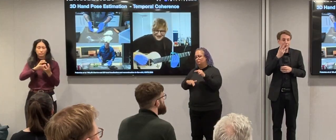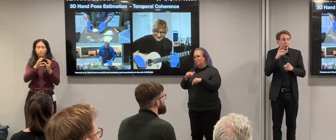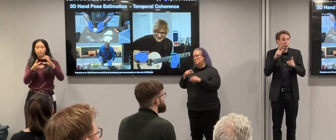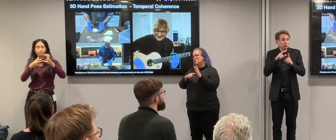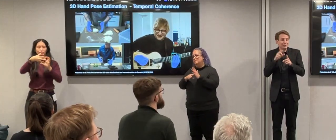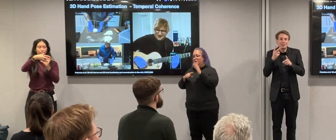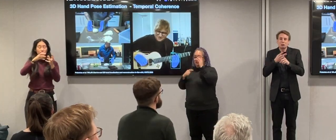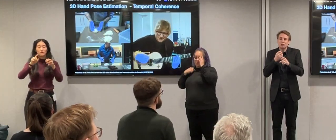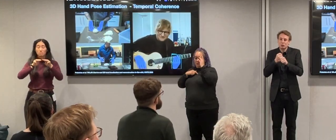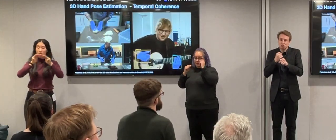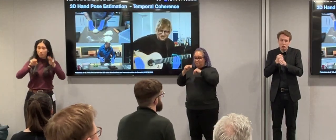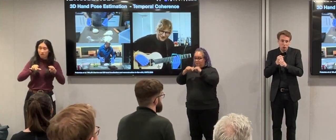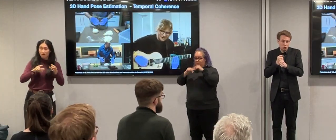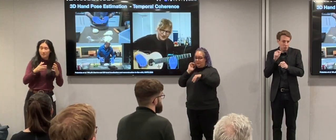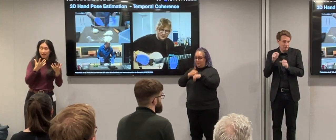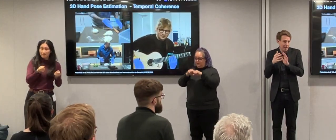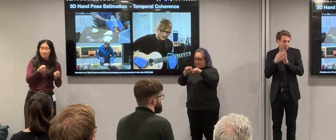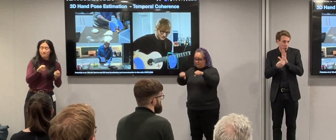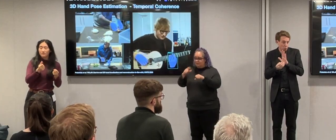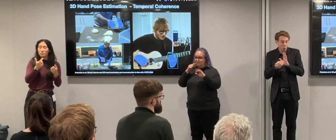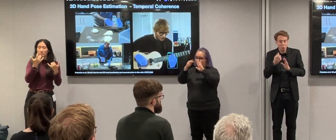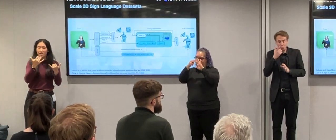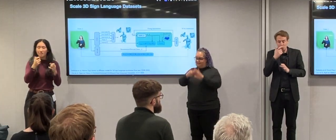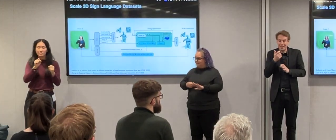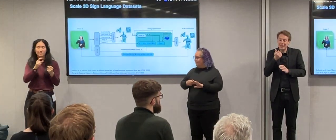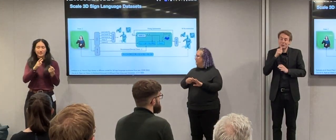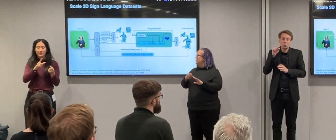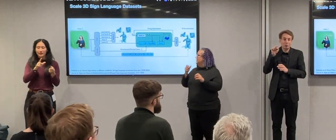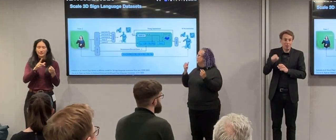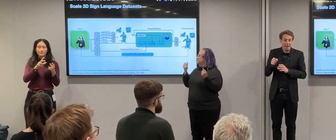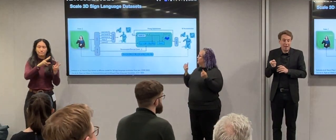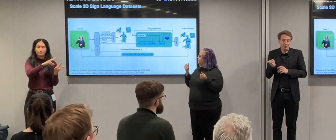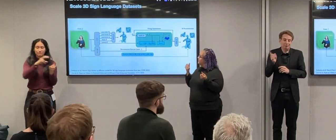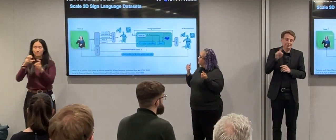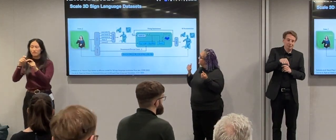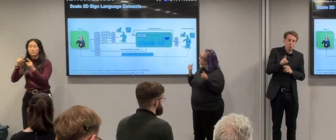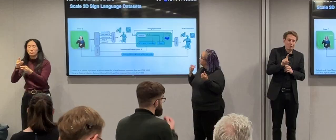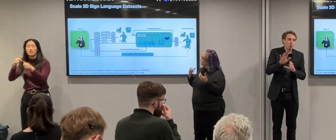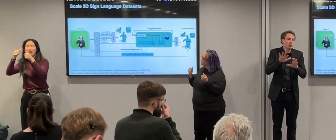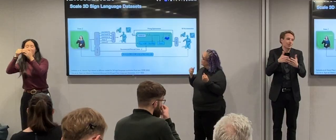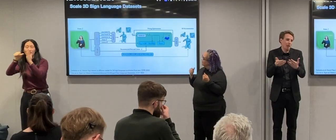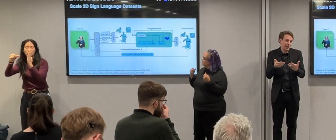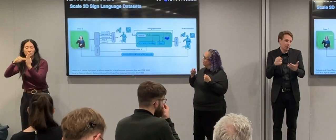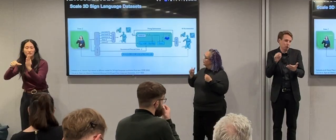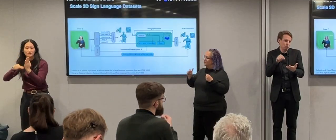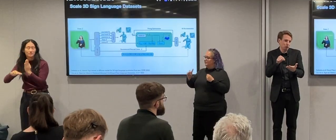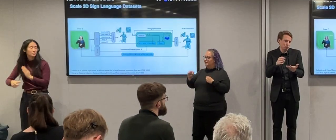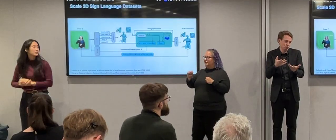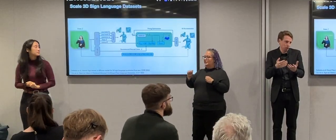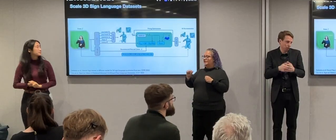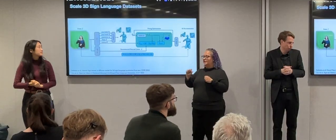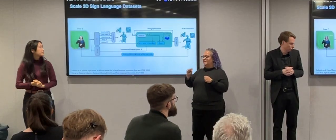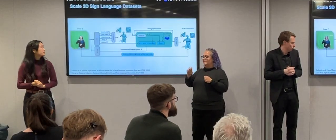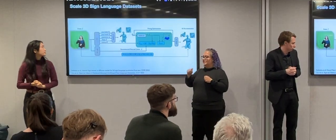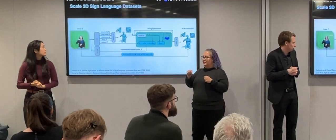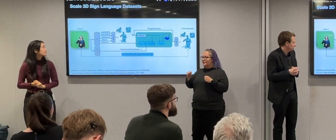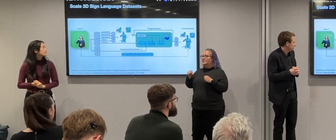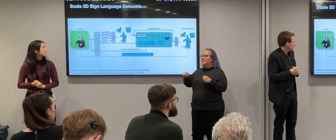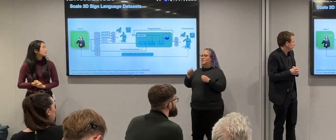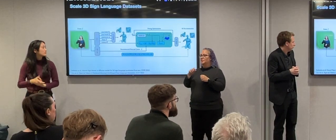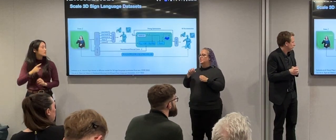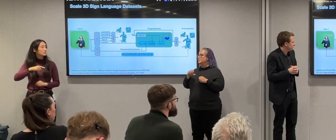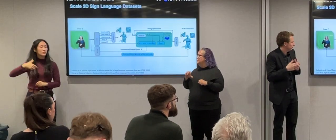to annotate sign language datasets. So what we developed throughout our works in